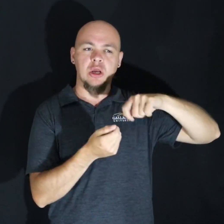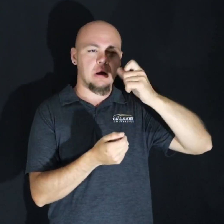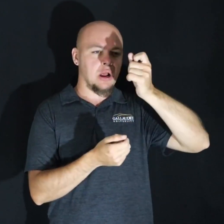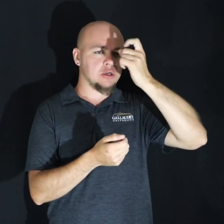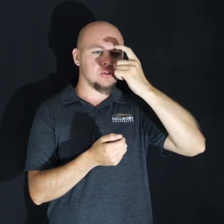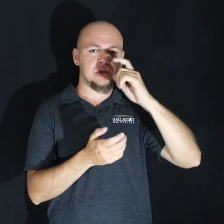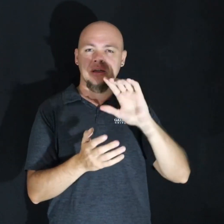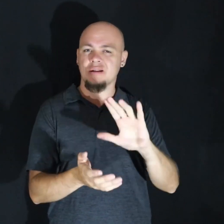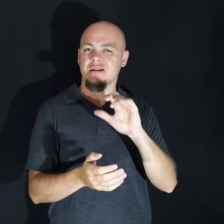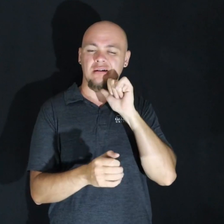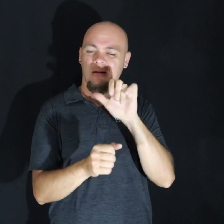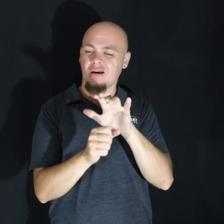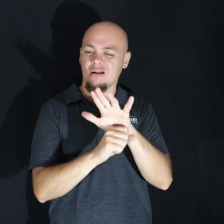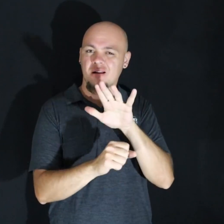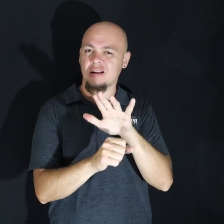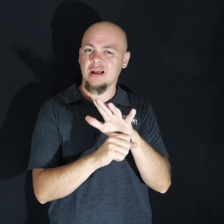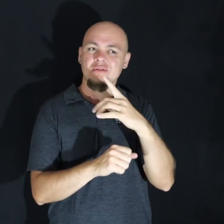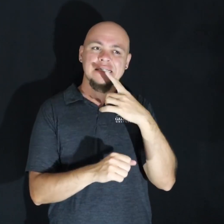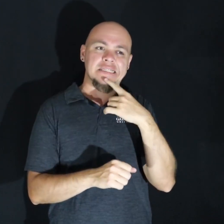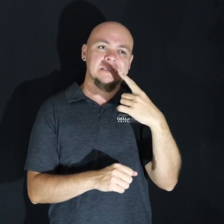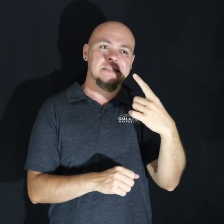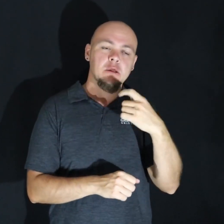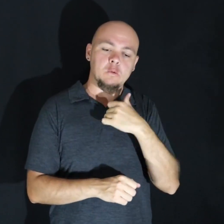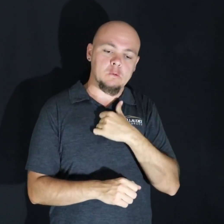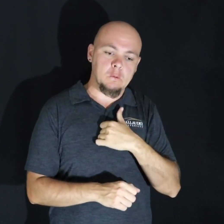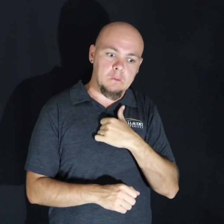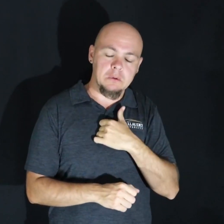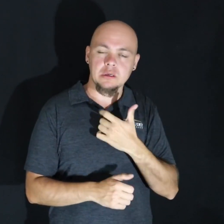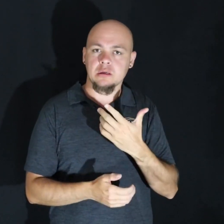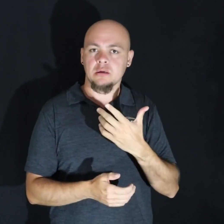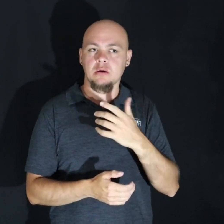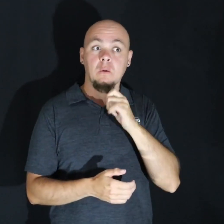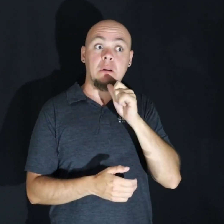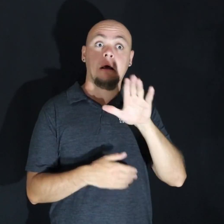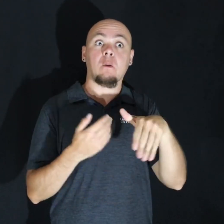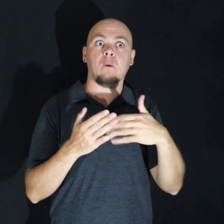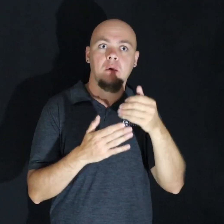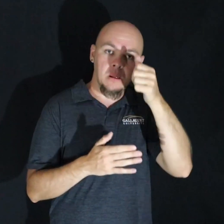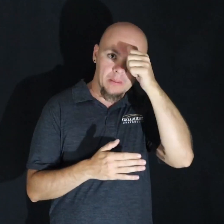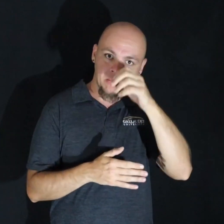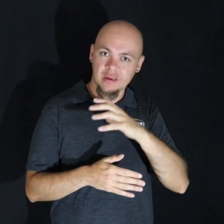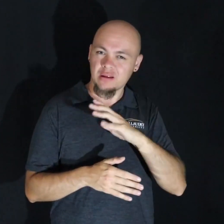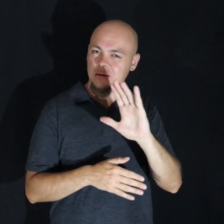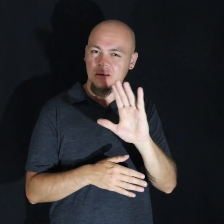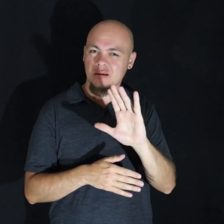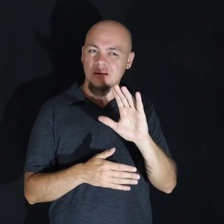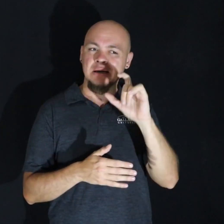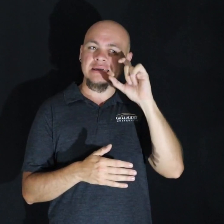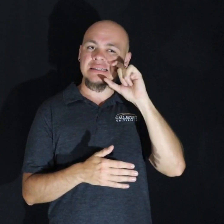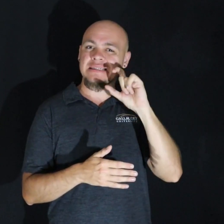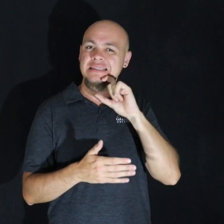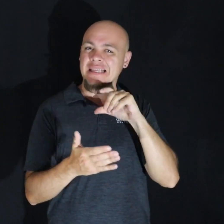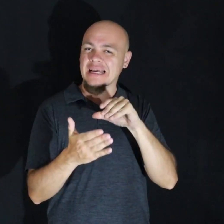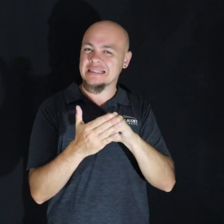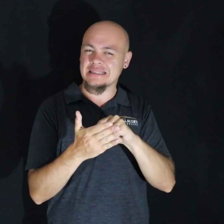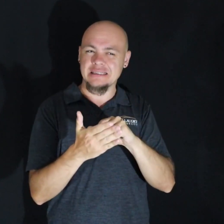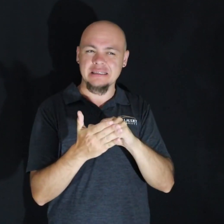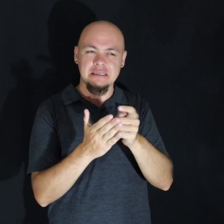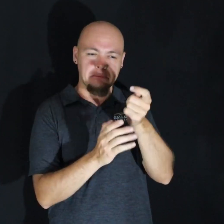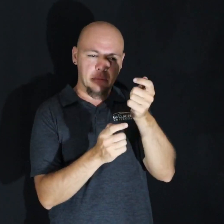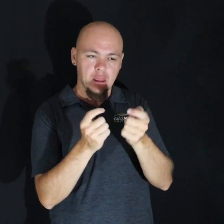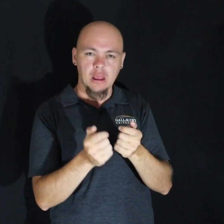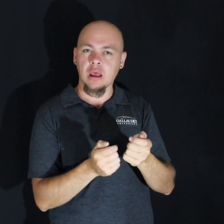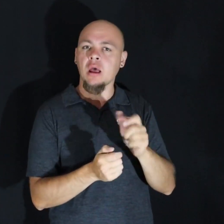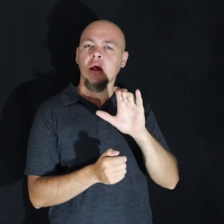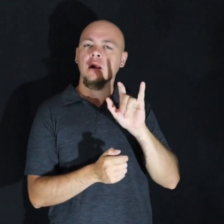it is not enough to say sorry or not all men, is to unlearn sexism rooted in colonialism,